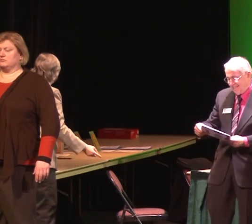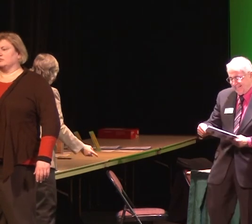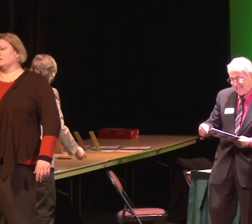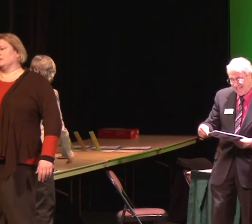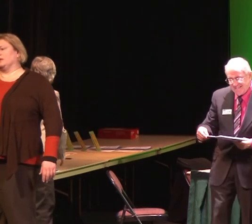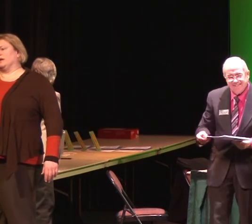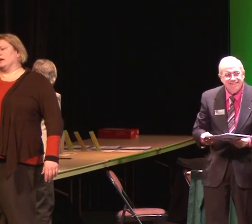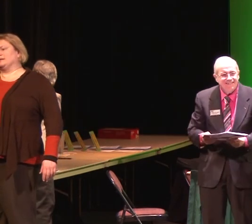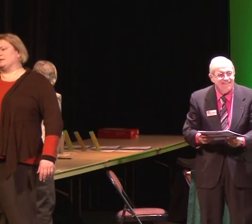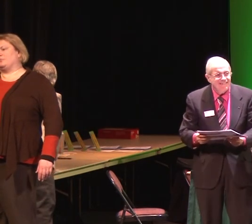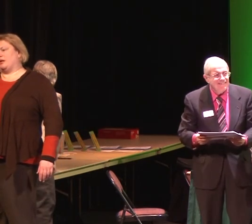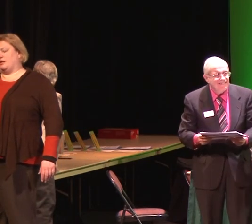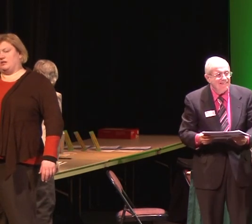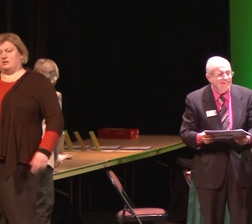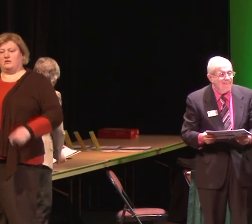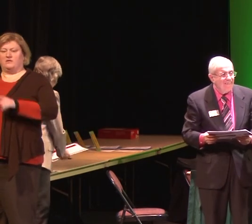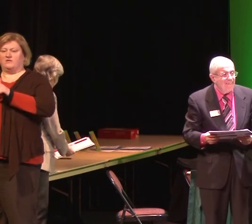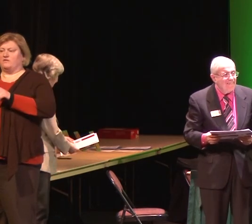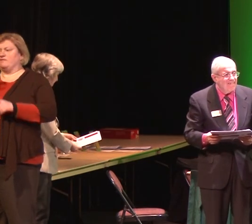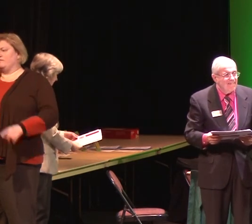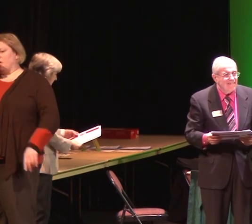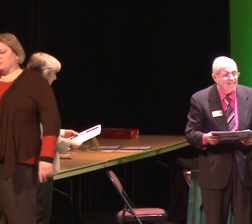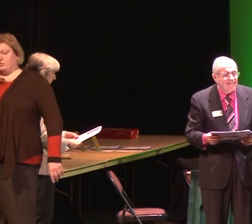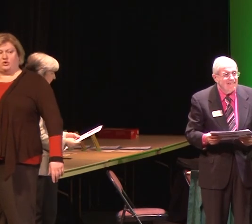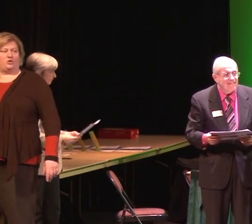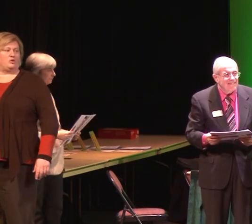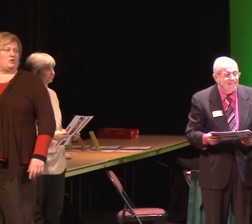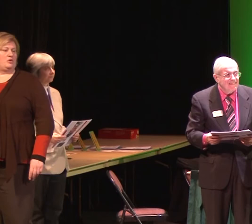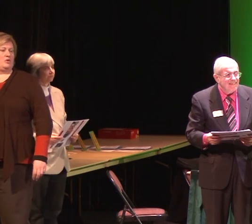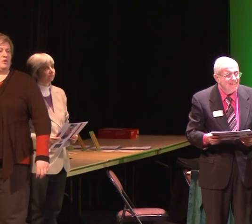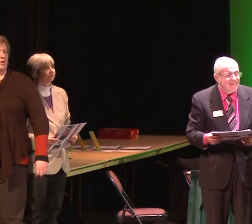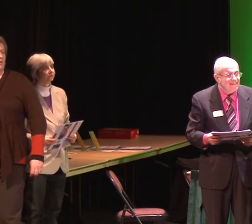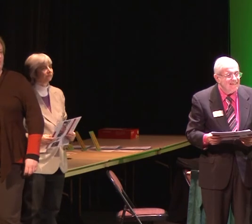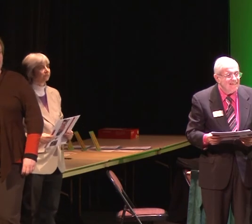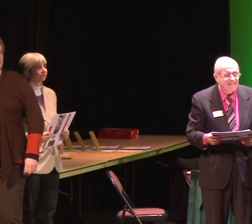Isabel F. Coran from Foxborough Charter School.